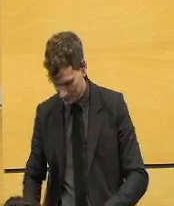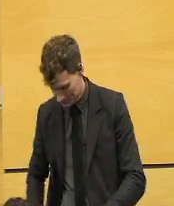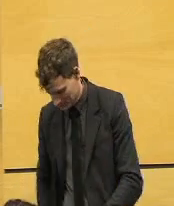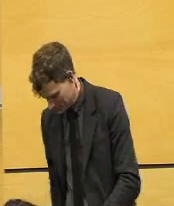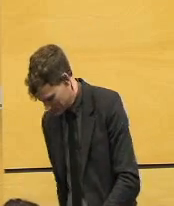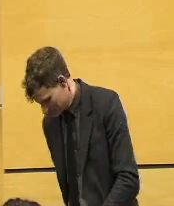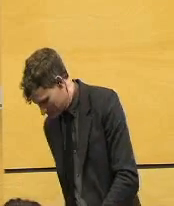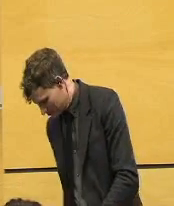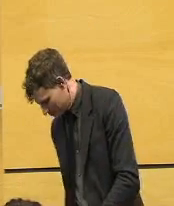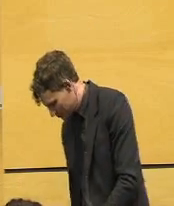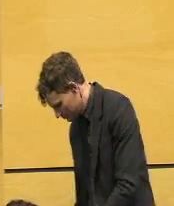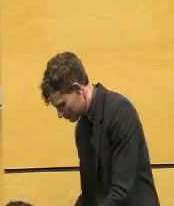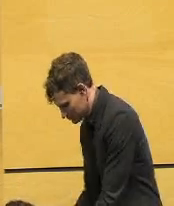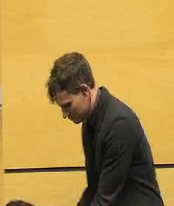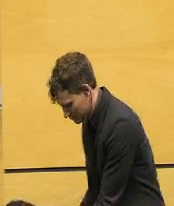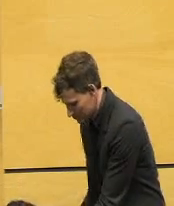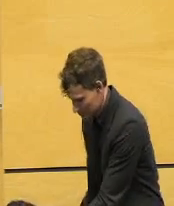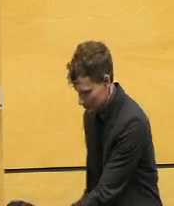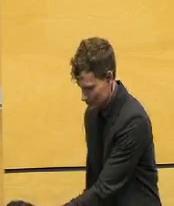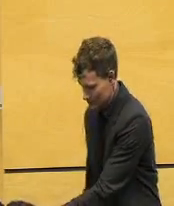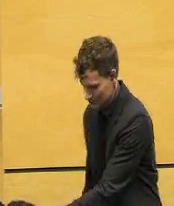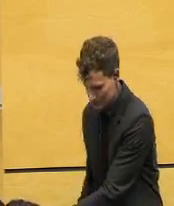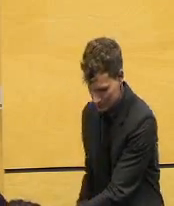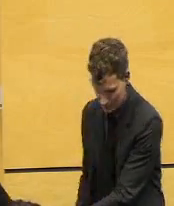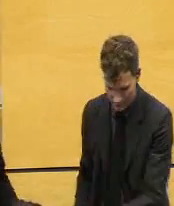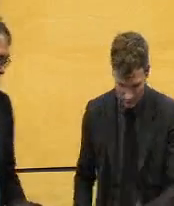Thank you. Mrs. Degener, please.